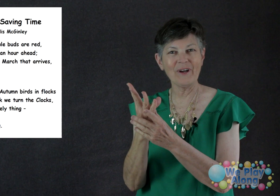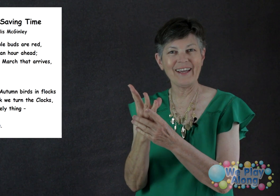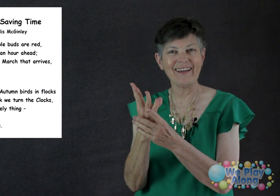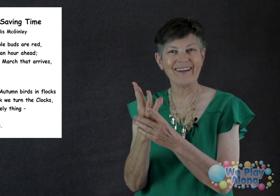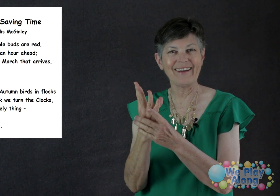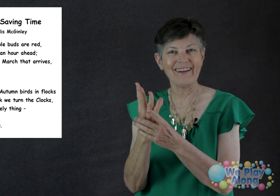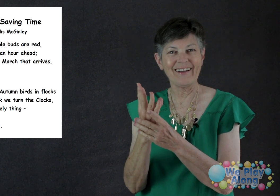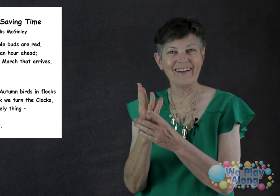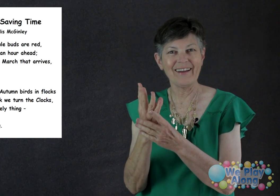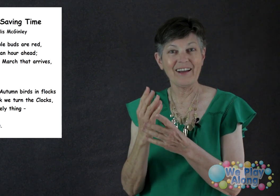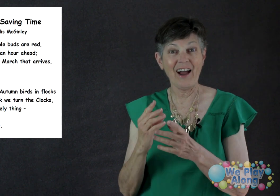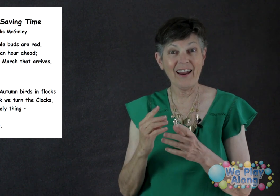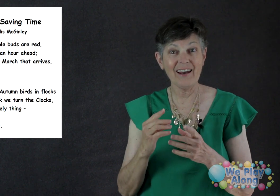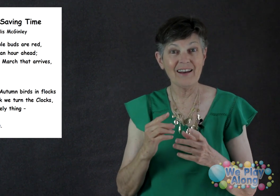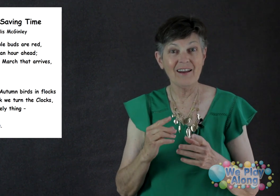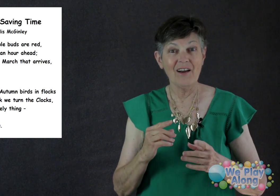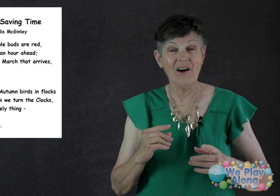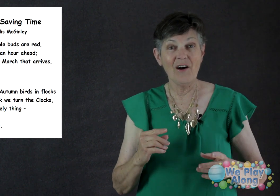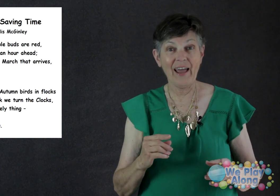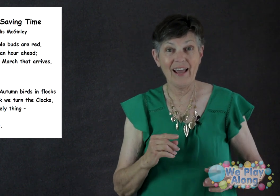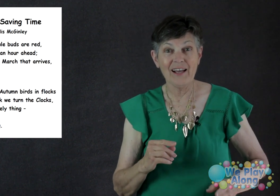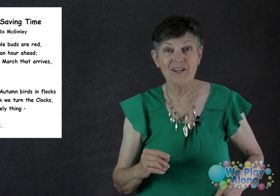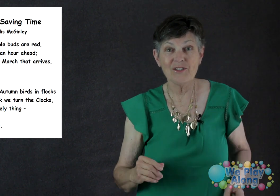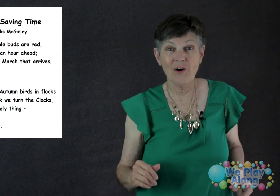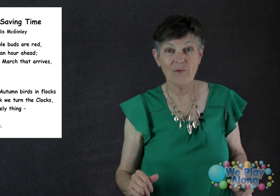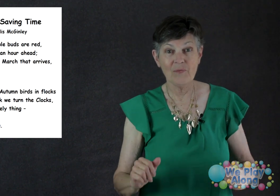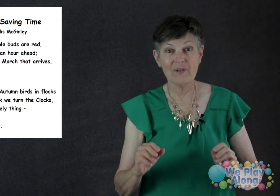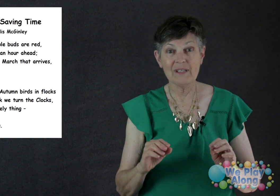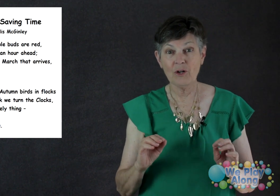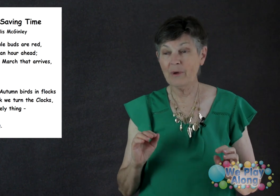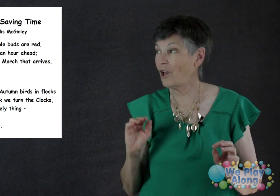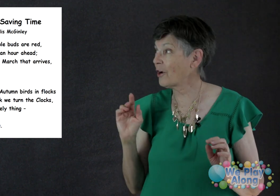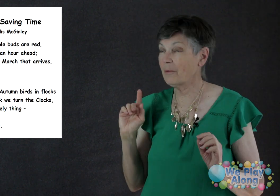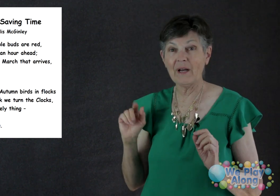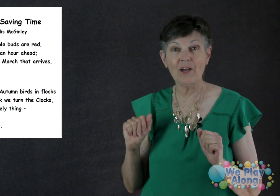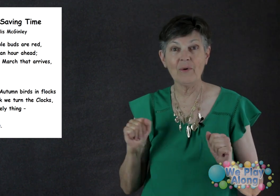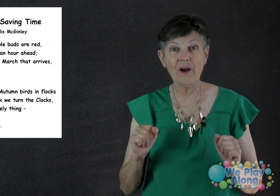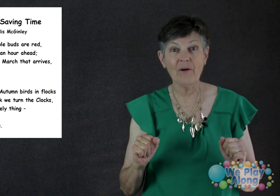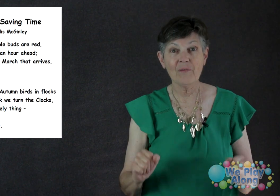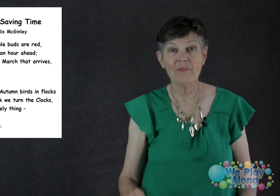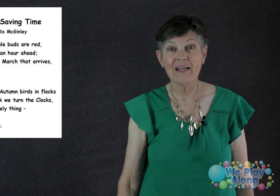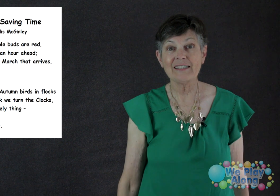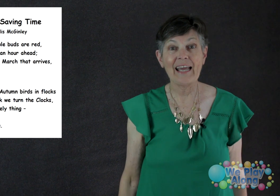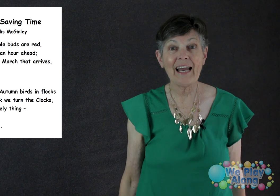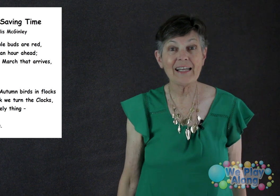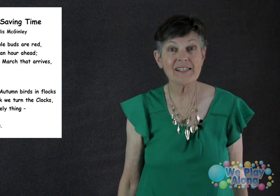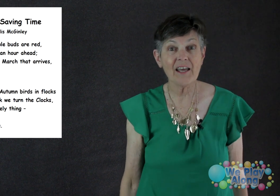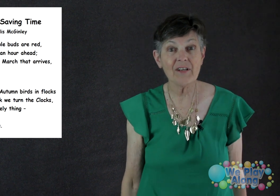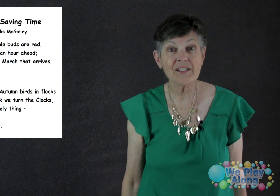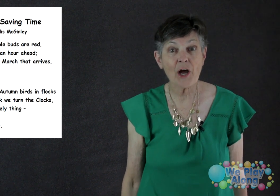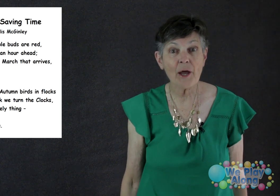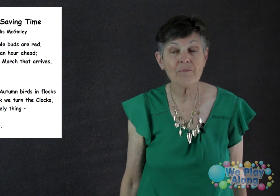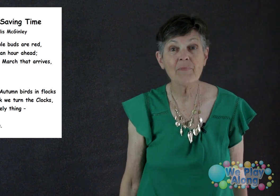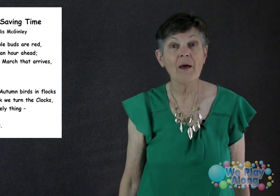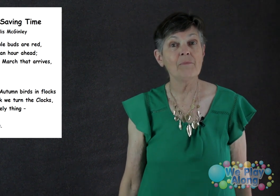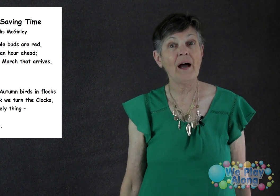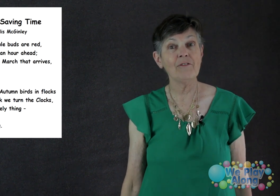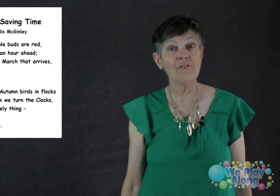spring. Got it? Okay, so a little bit longer, but here we go. Daylight Savings Time by